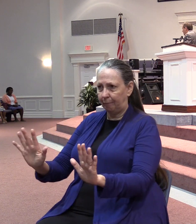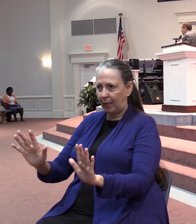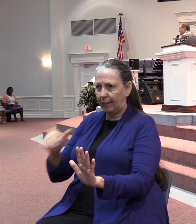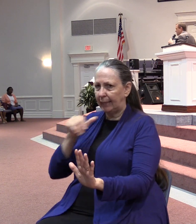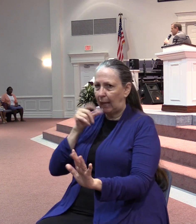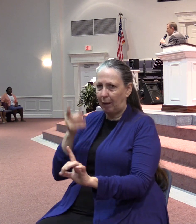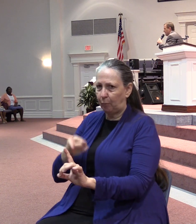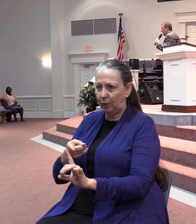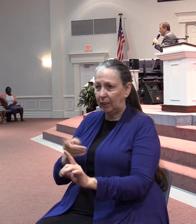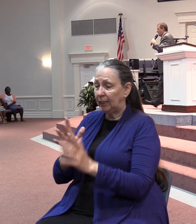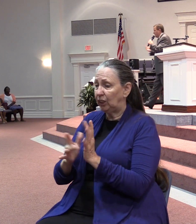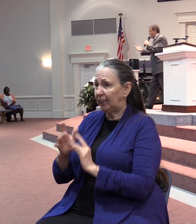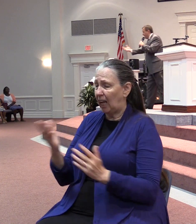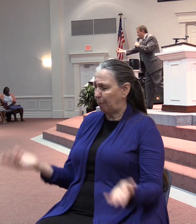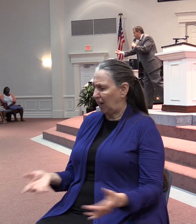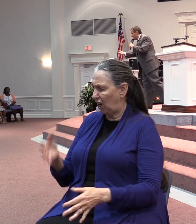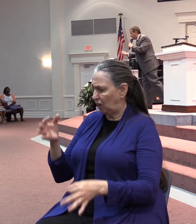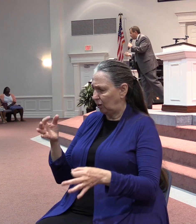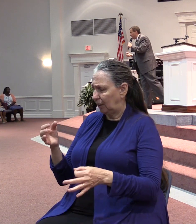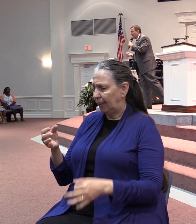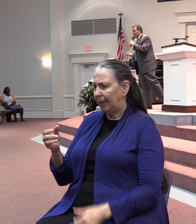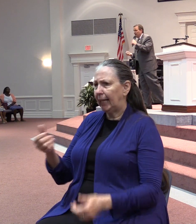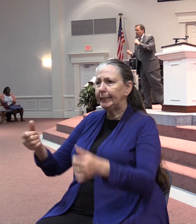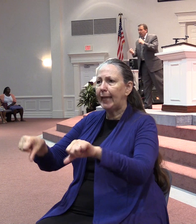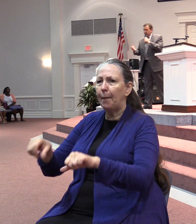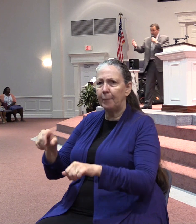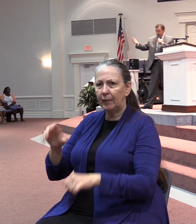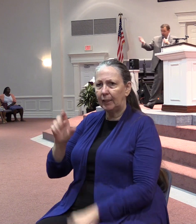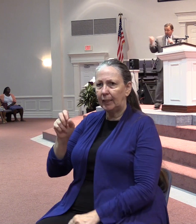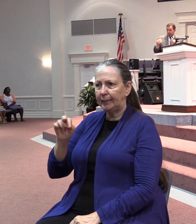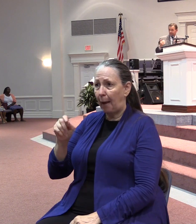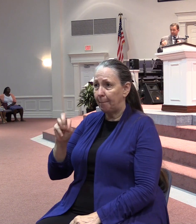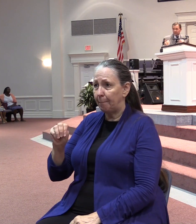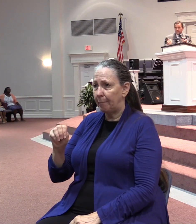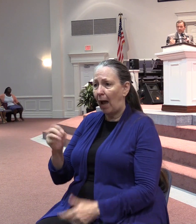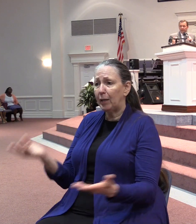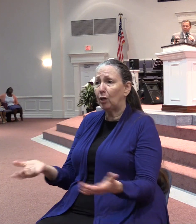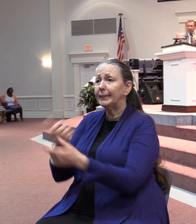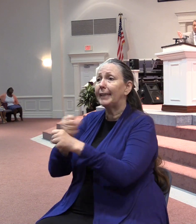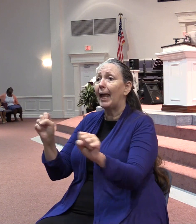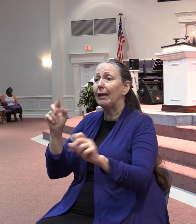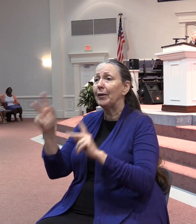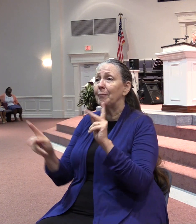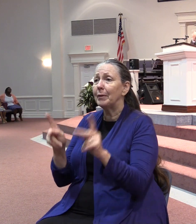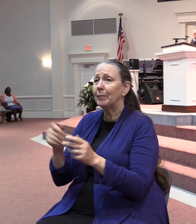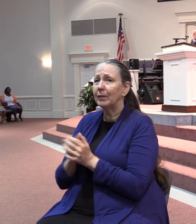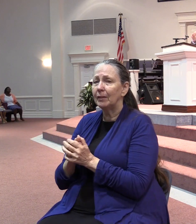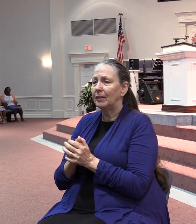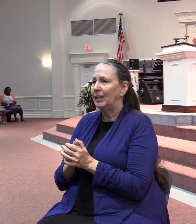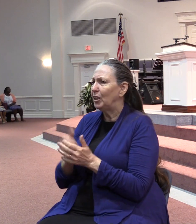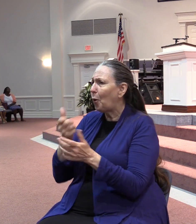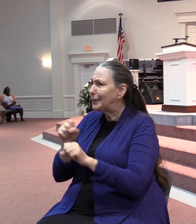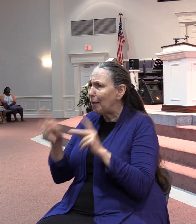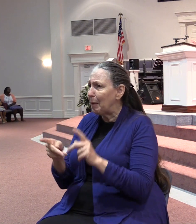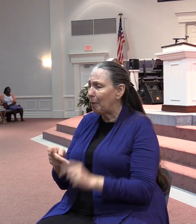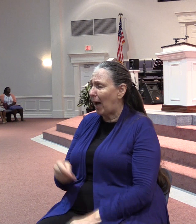Okay, because Jesus said, I didn't come to condemn. I just come to save. And you're not going to save anybody by condemning